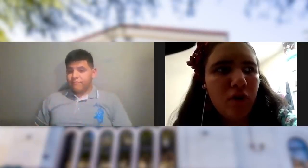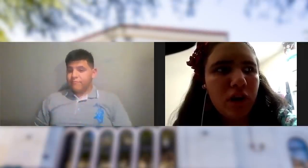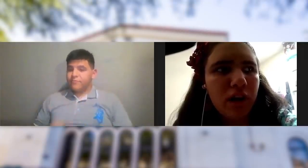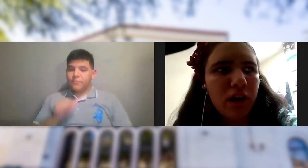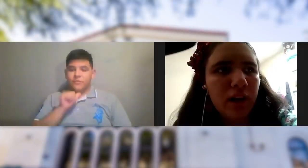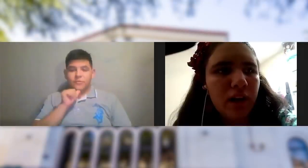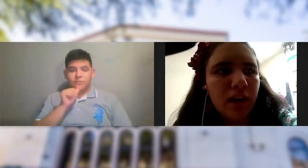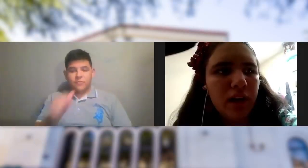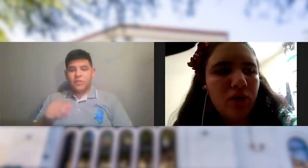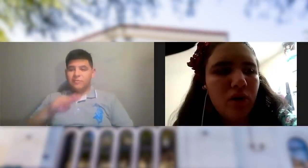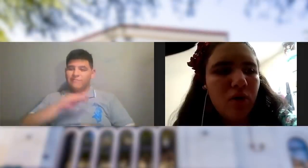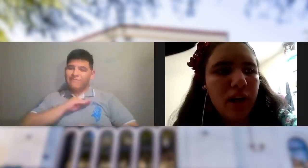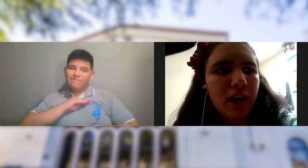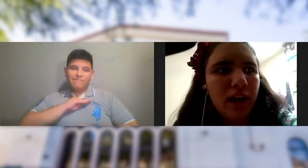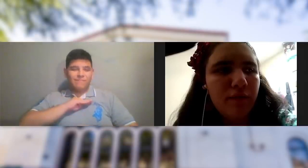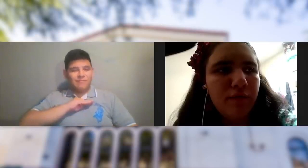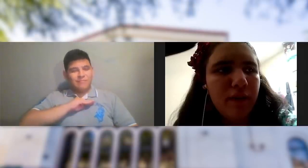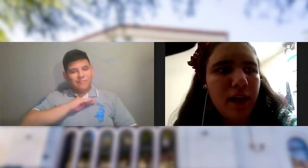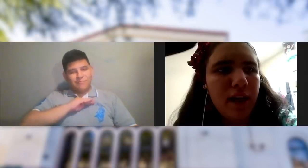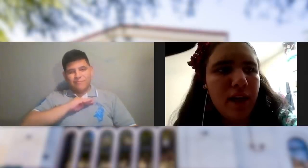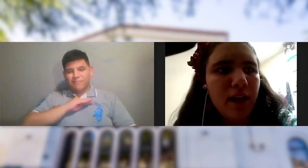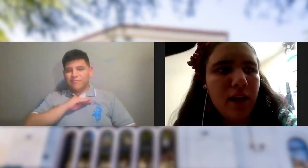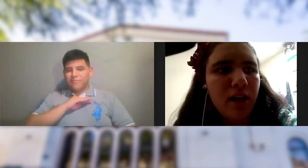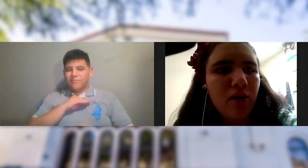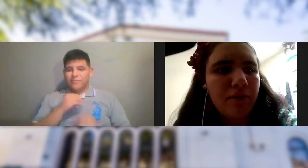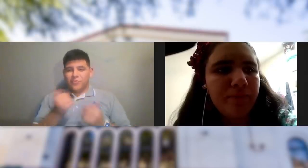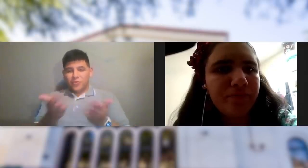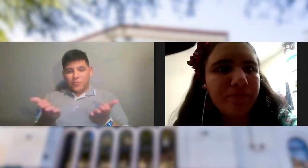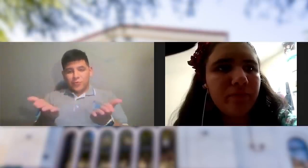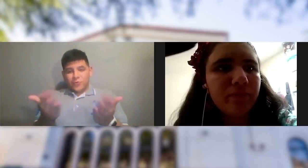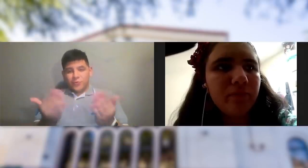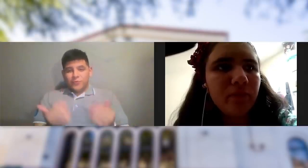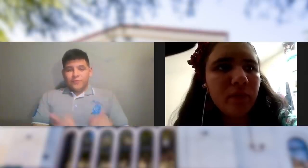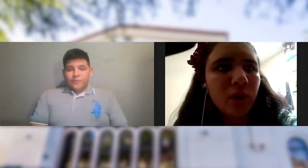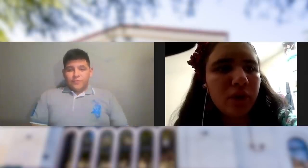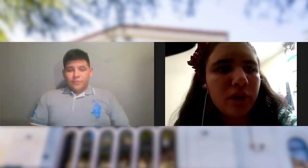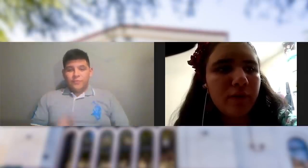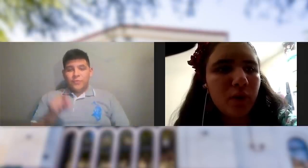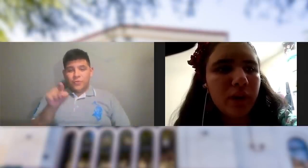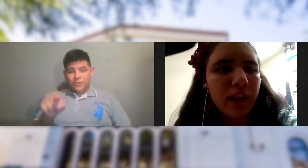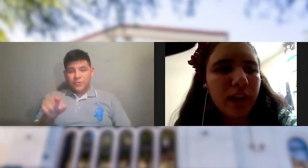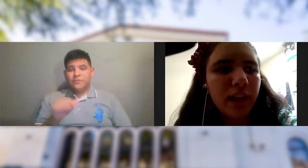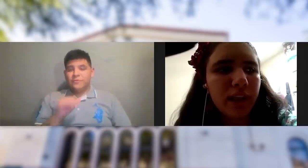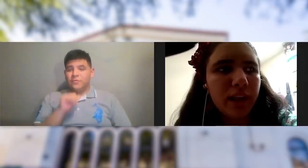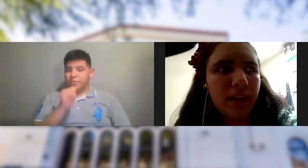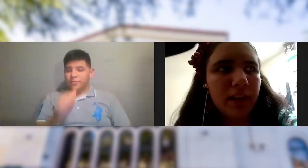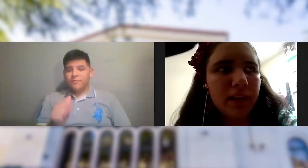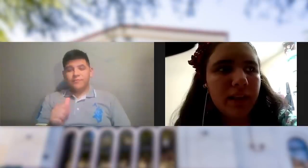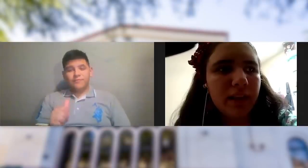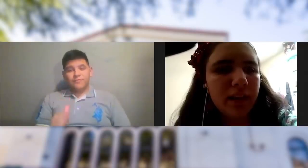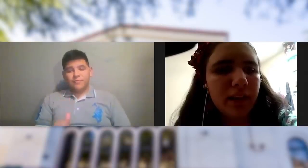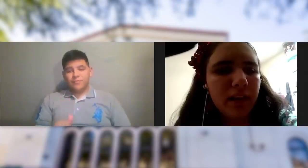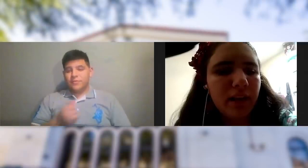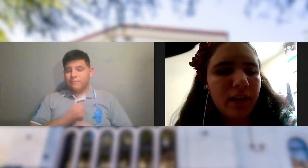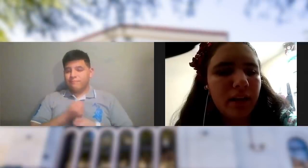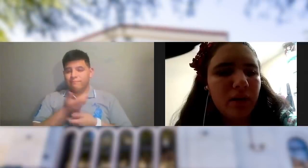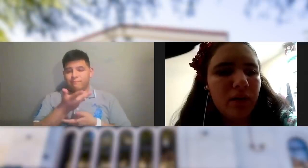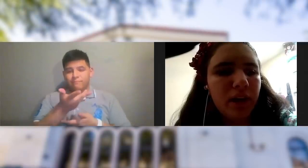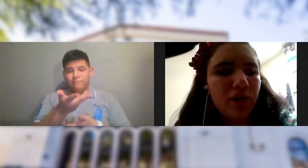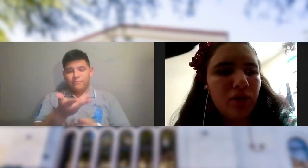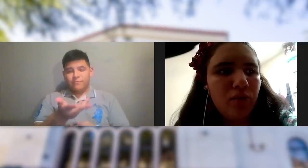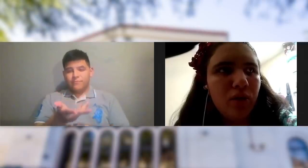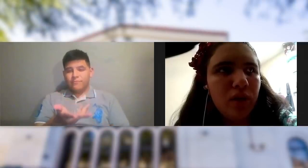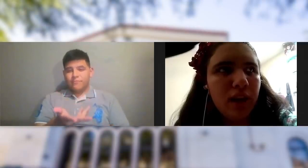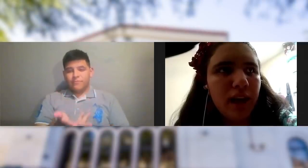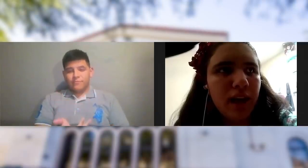for no one can fill those of your needs that